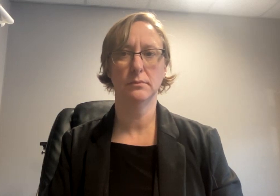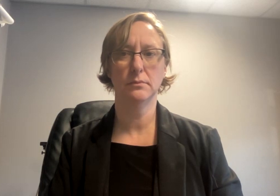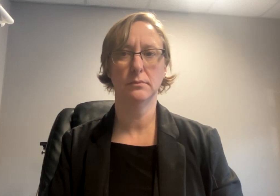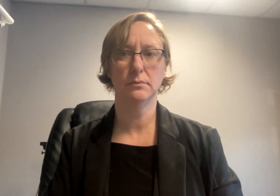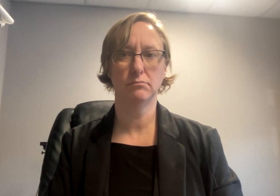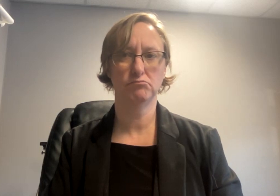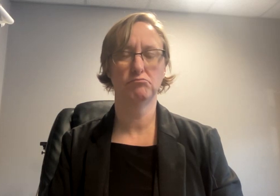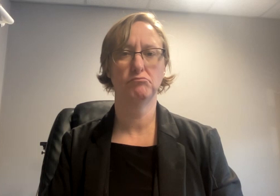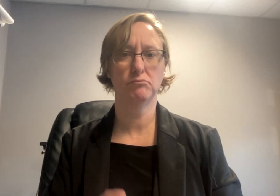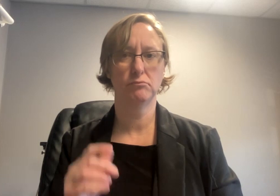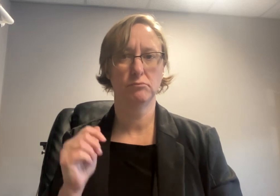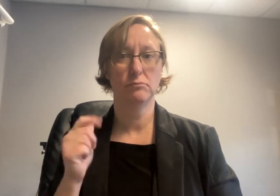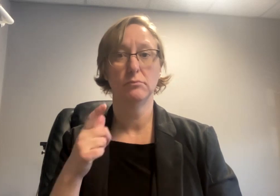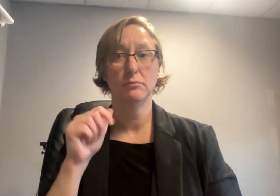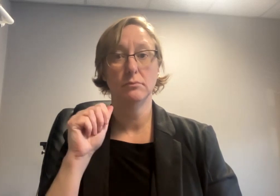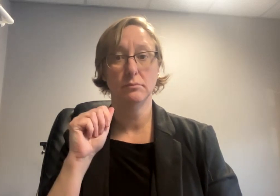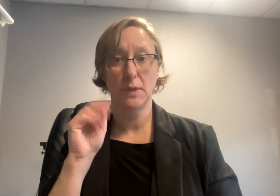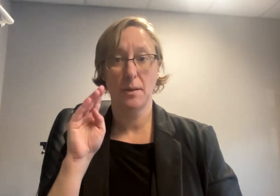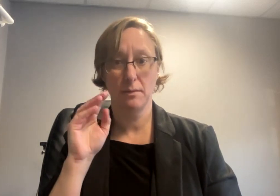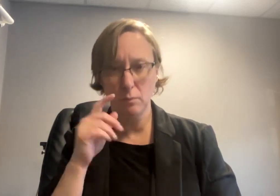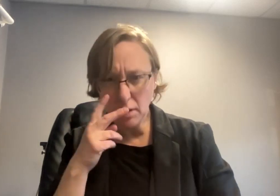the process.